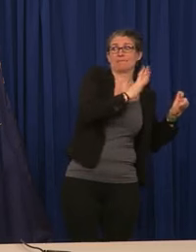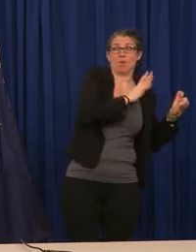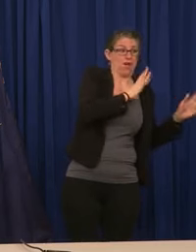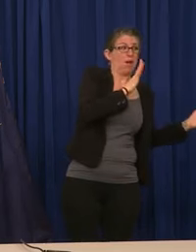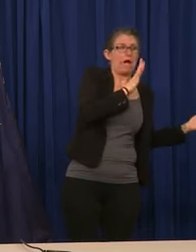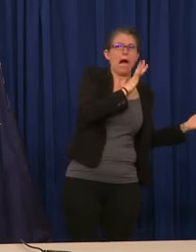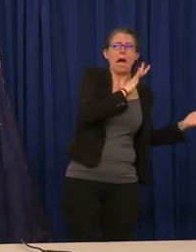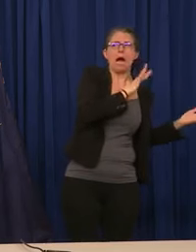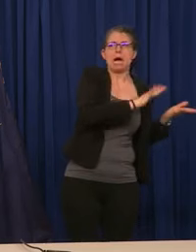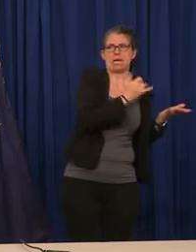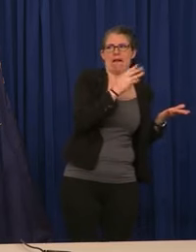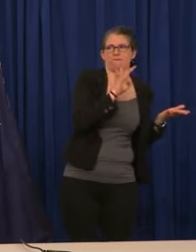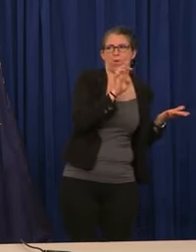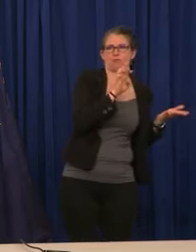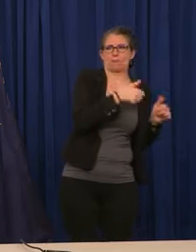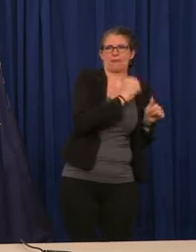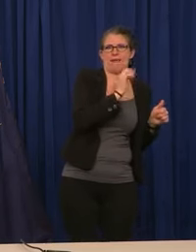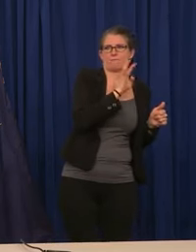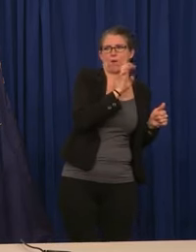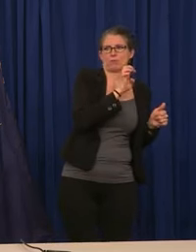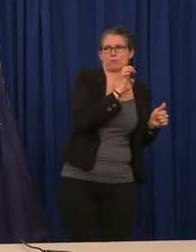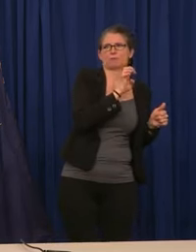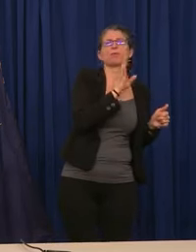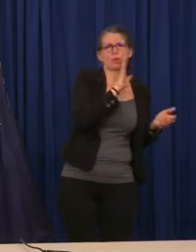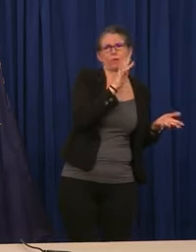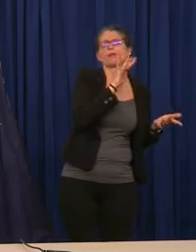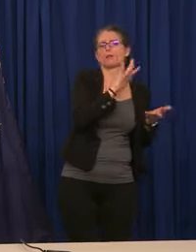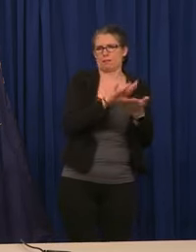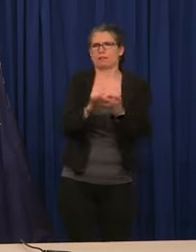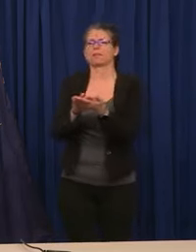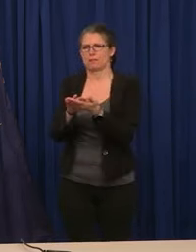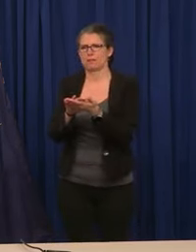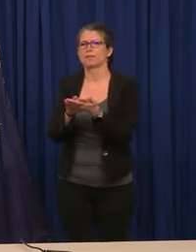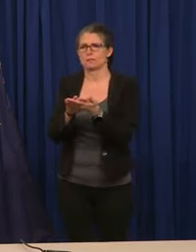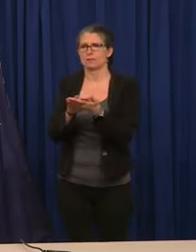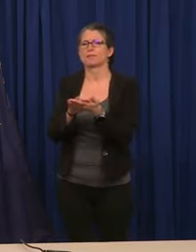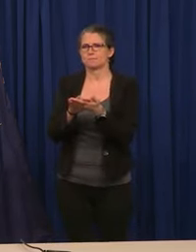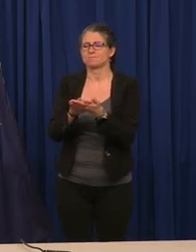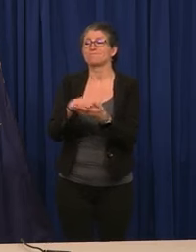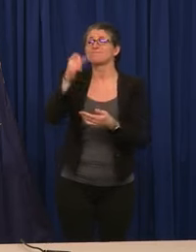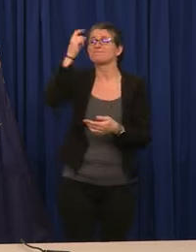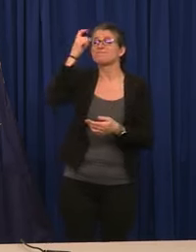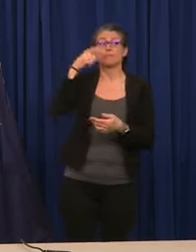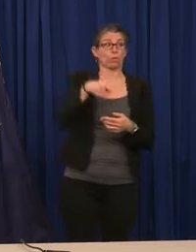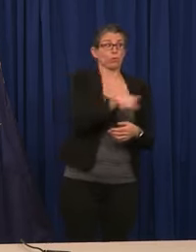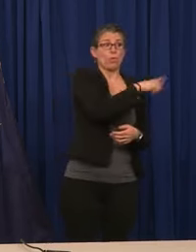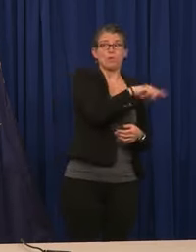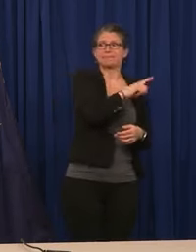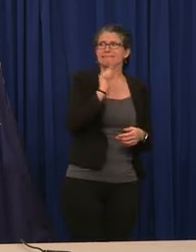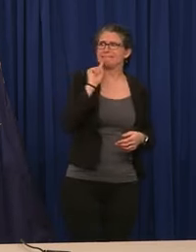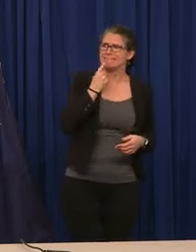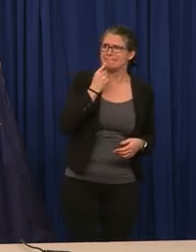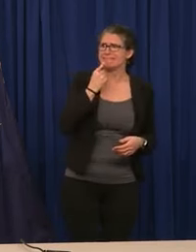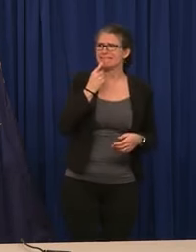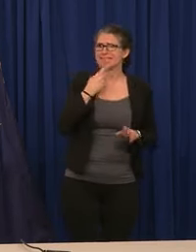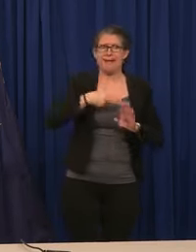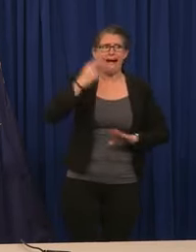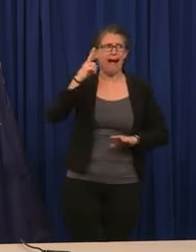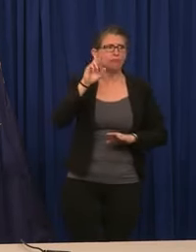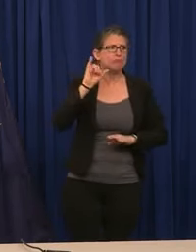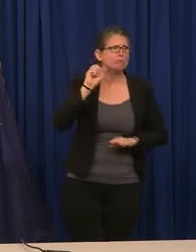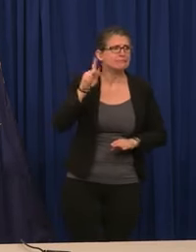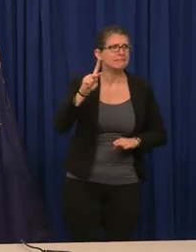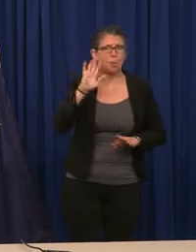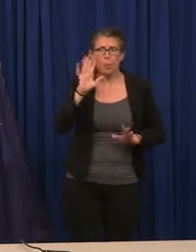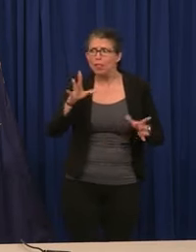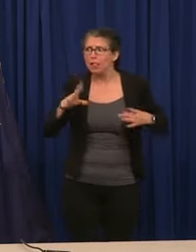are the individuals who were the lowest priority. And these were individuals who were not healthcare workers, not individuals who were